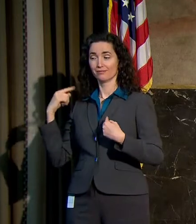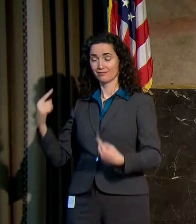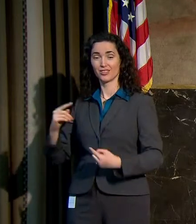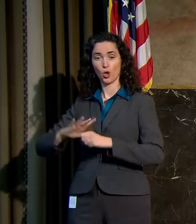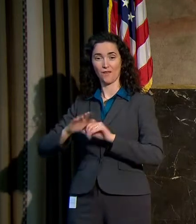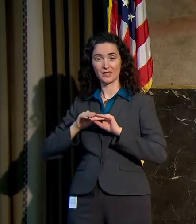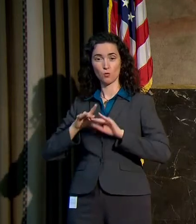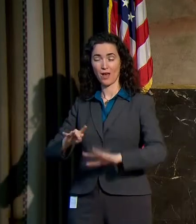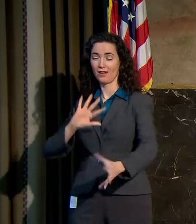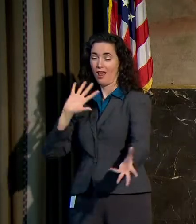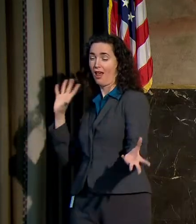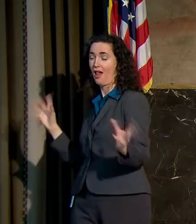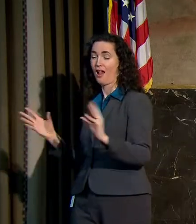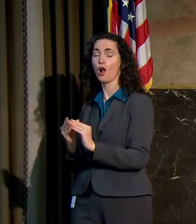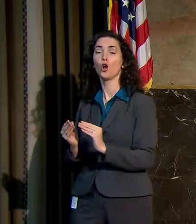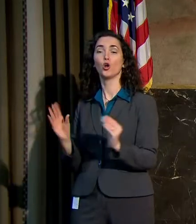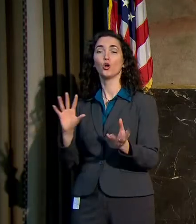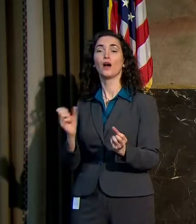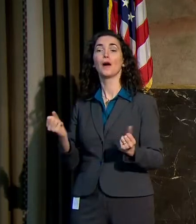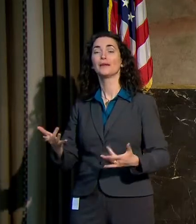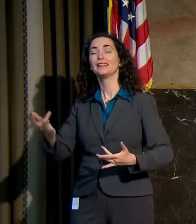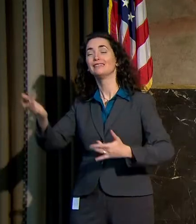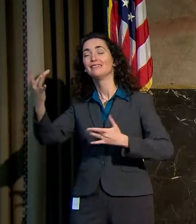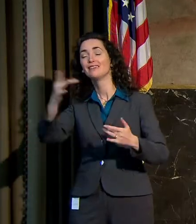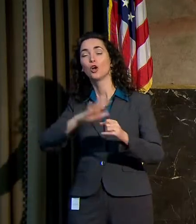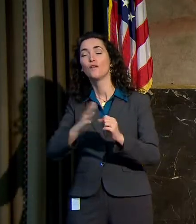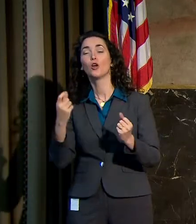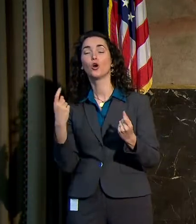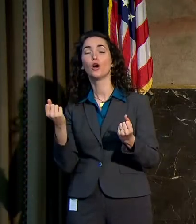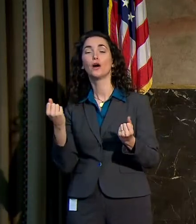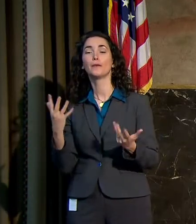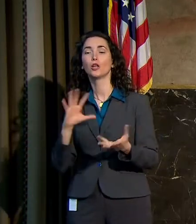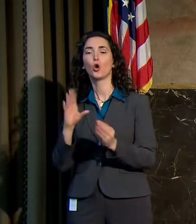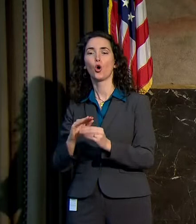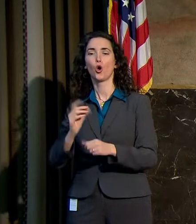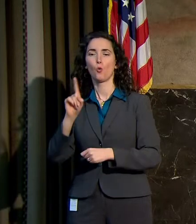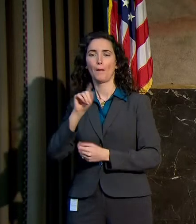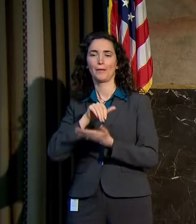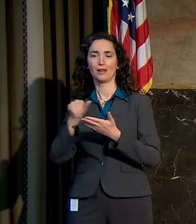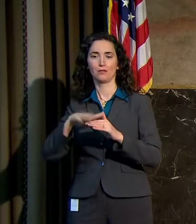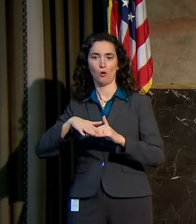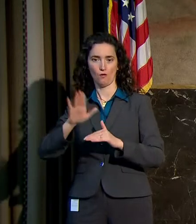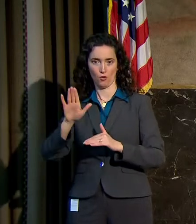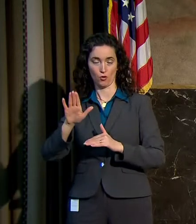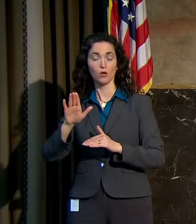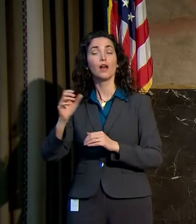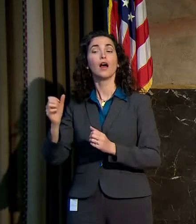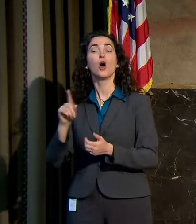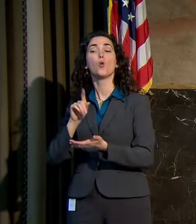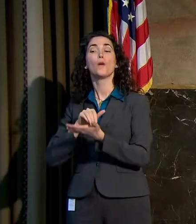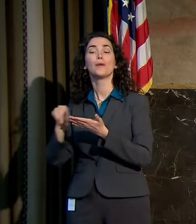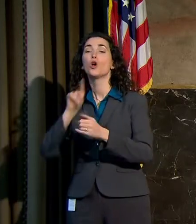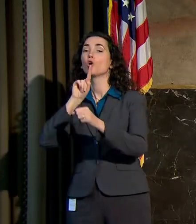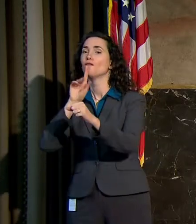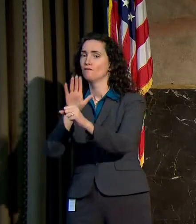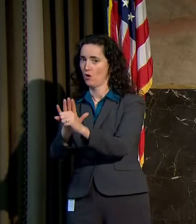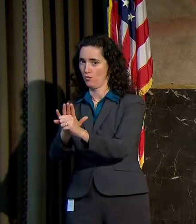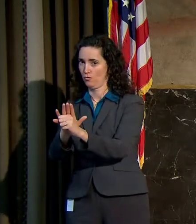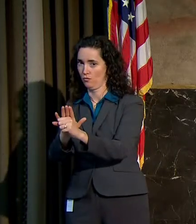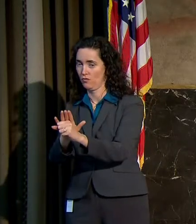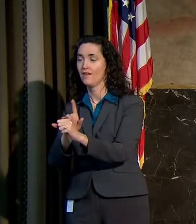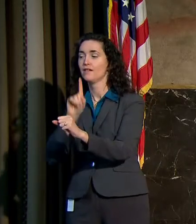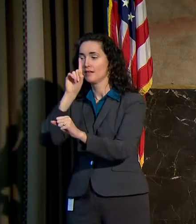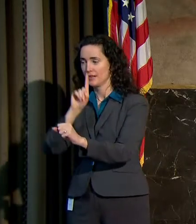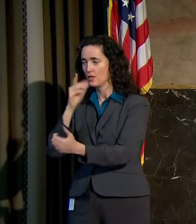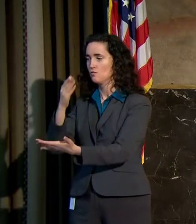cases since the start of the pandemic. And I do want you to note I used the word confirmed. There are a lot more